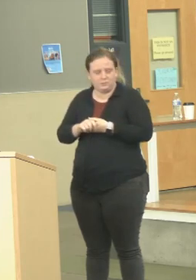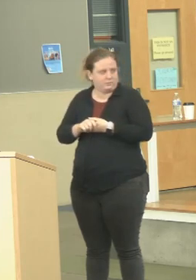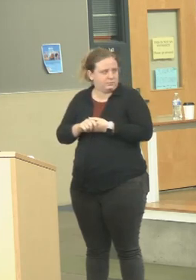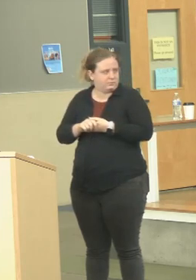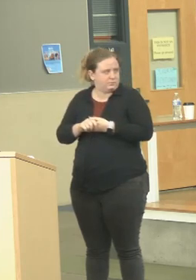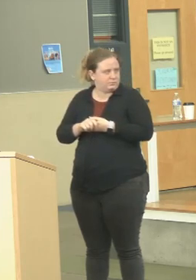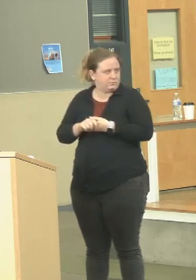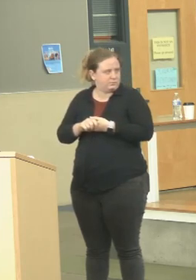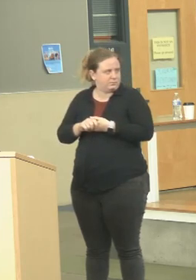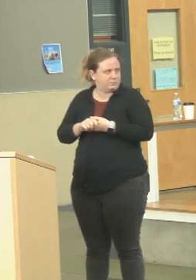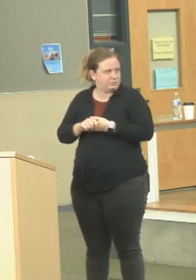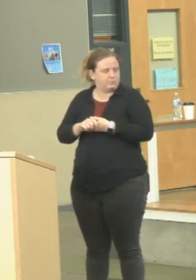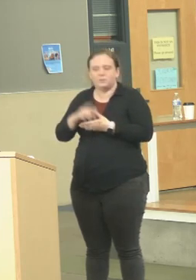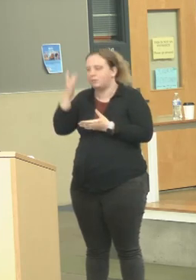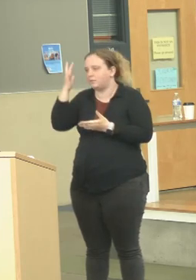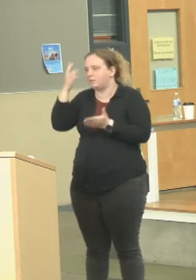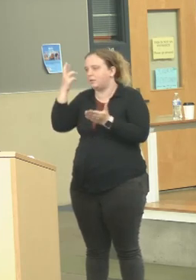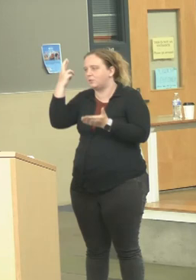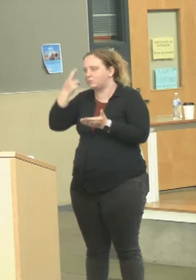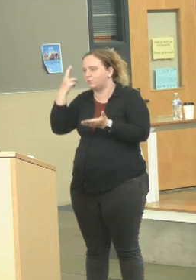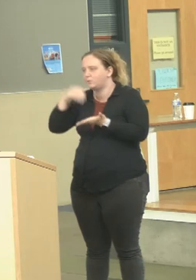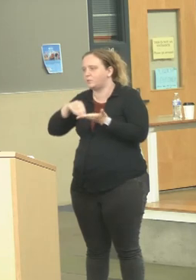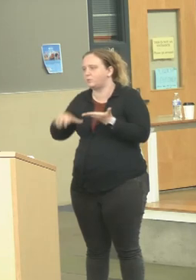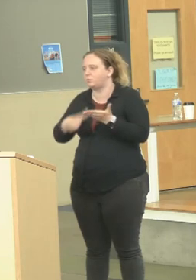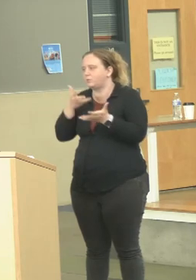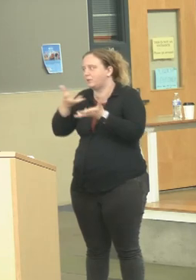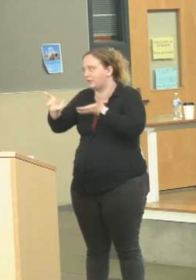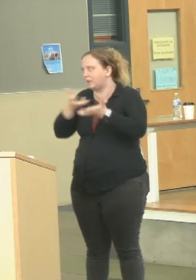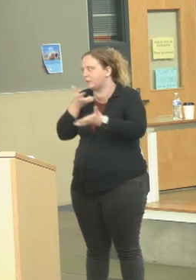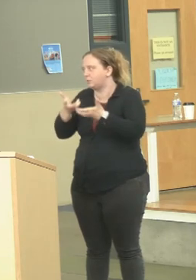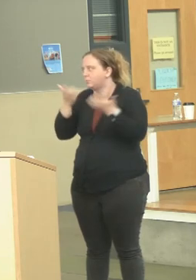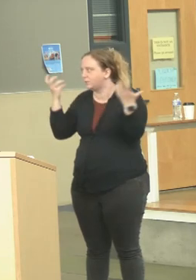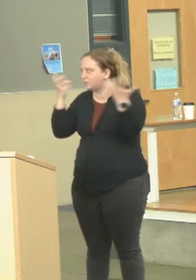That's why student engagement is so critical.